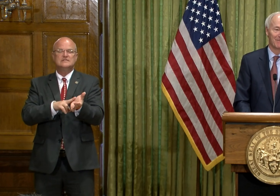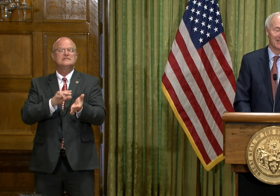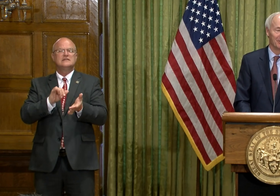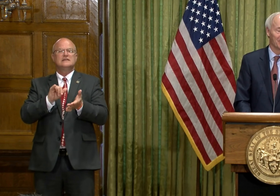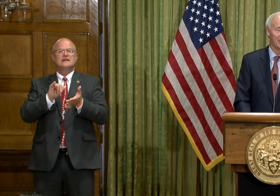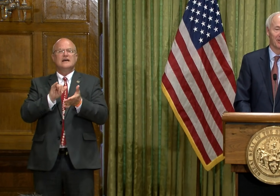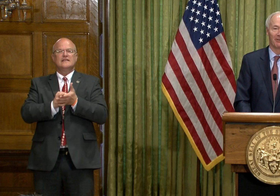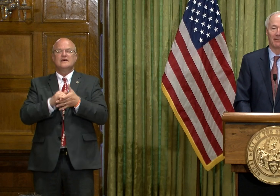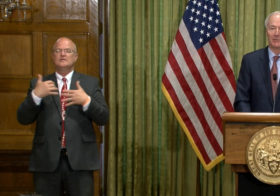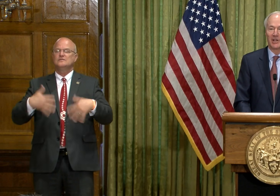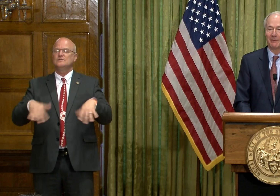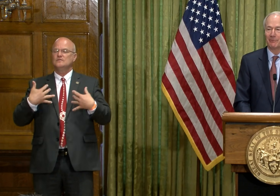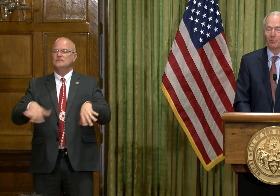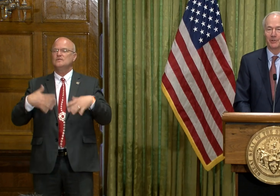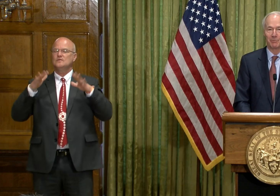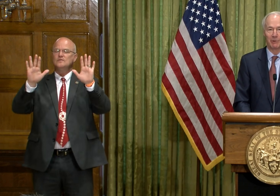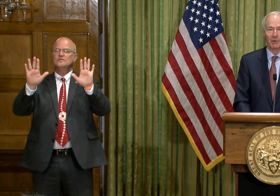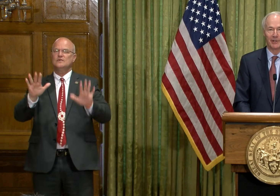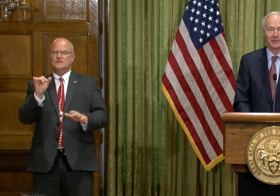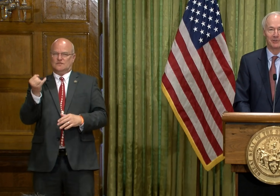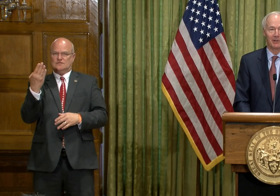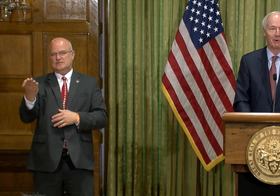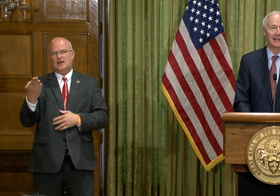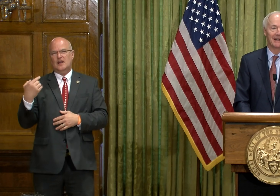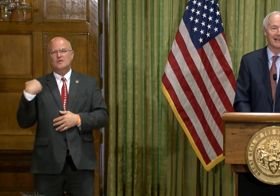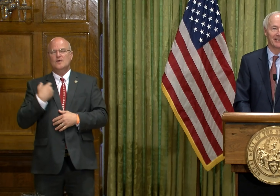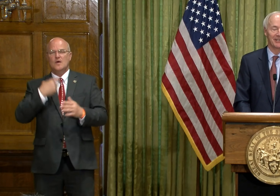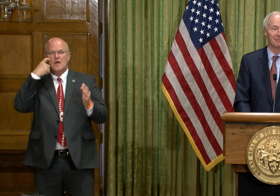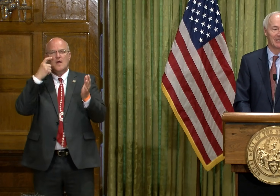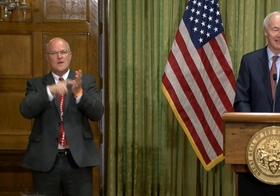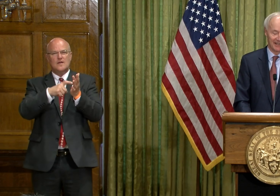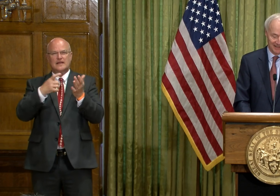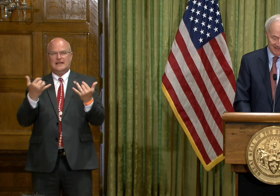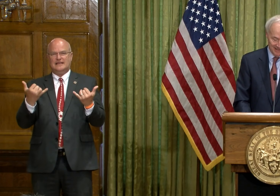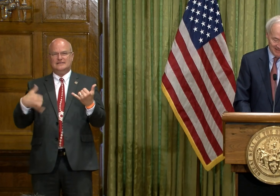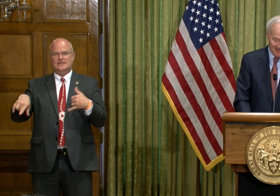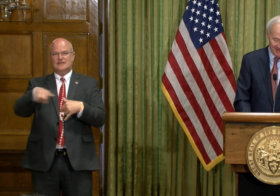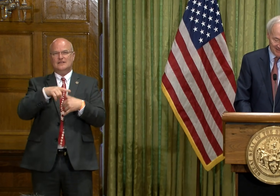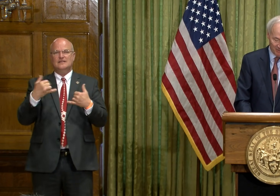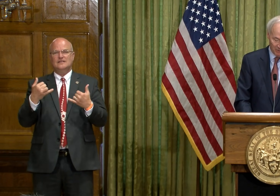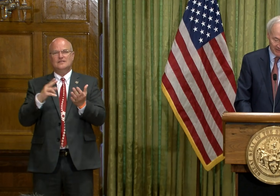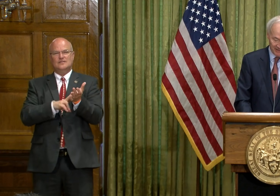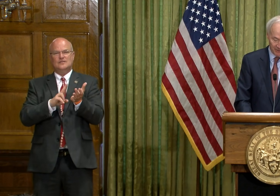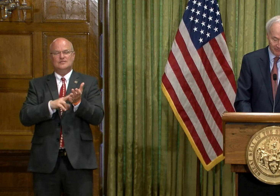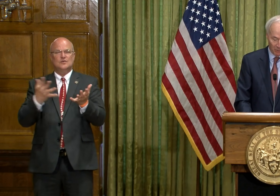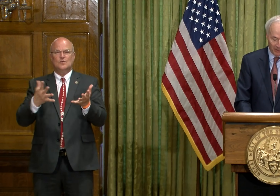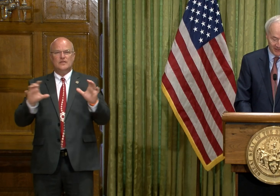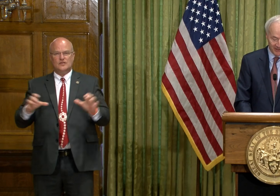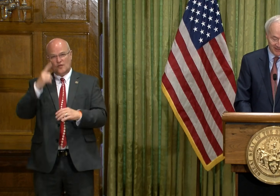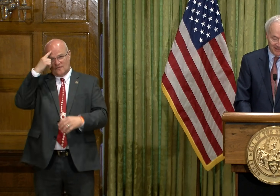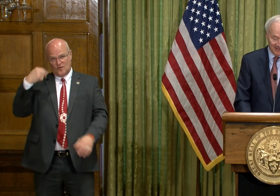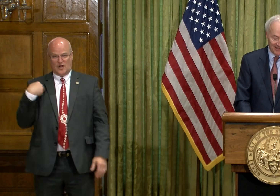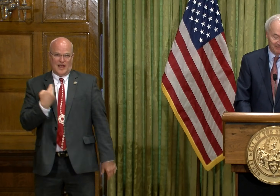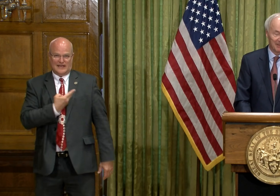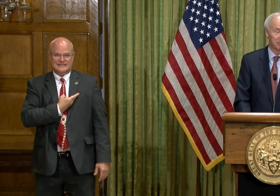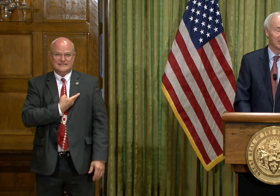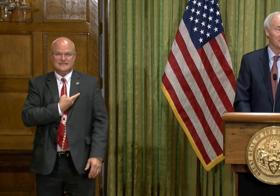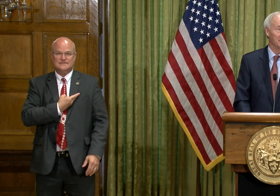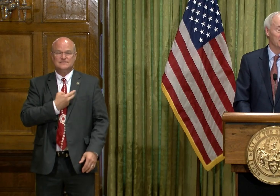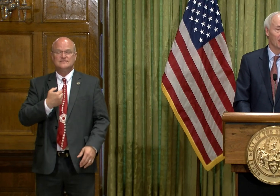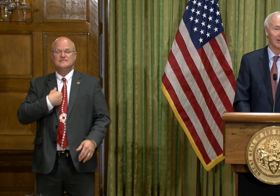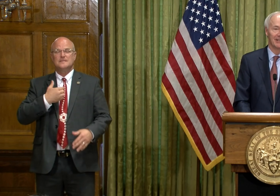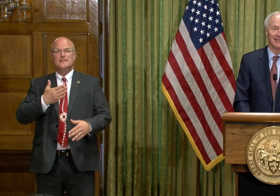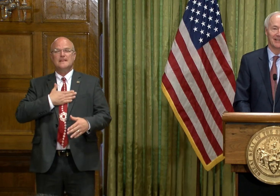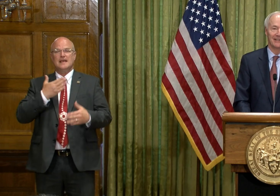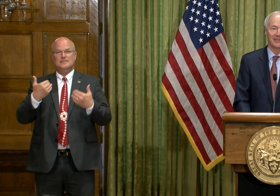are doing such an incredible job for us. We wanted to recognize them today and what they do for us. I'm